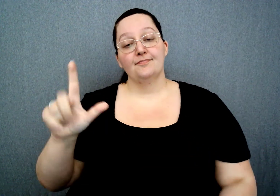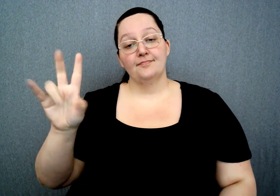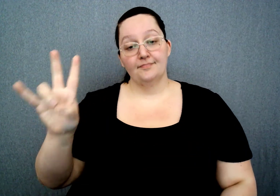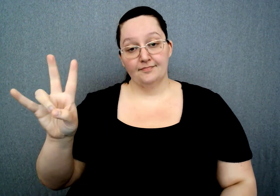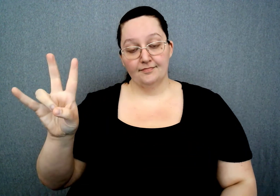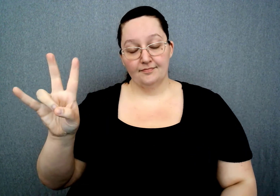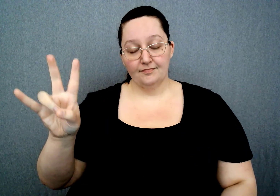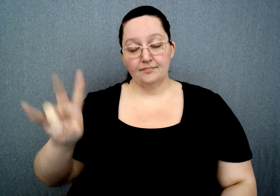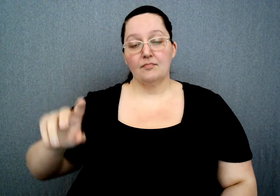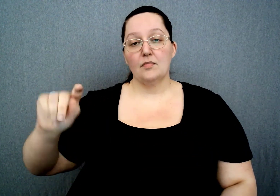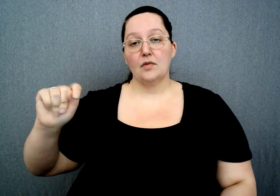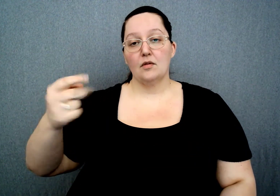Number 27,